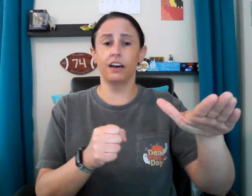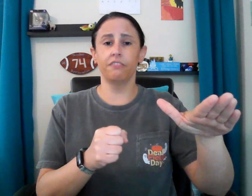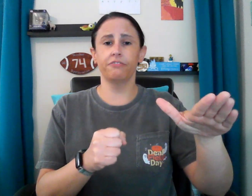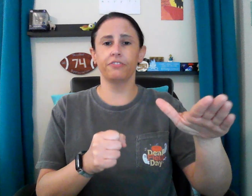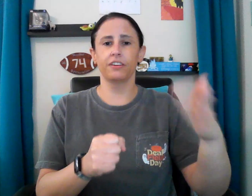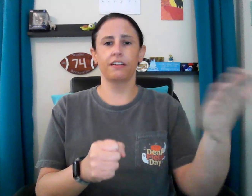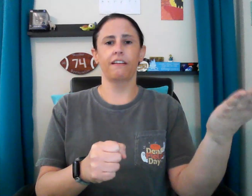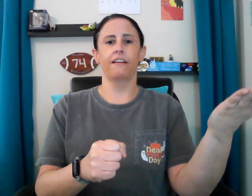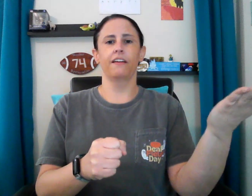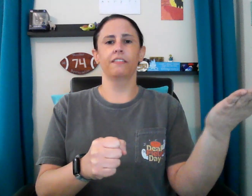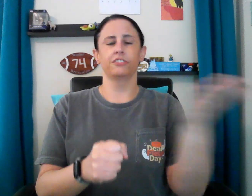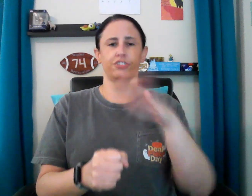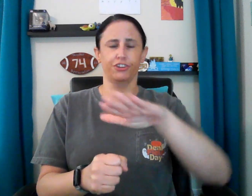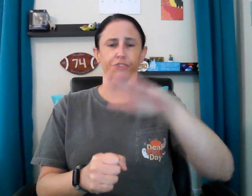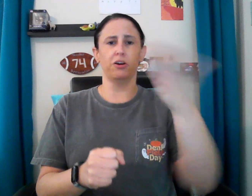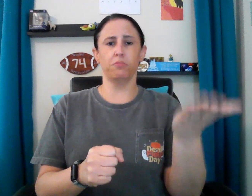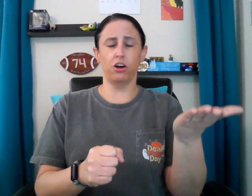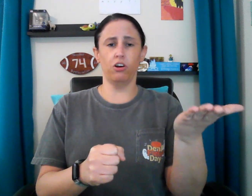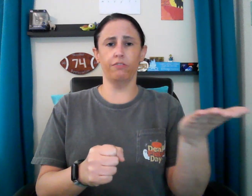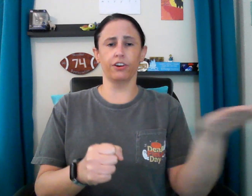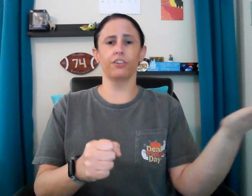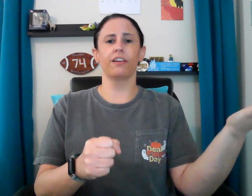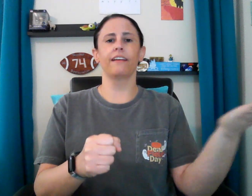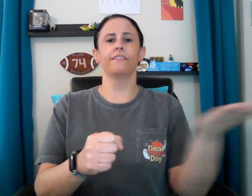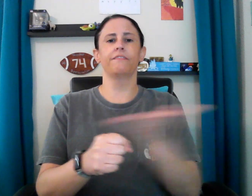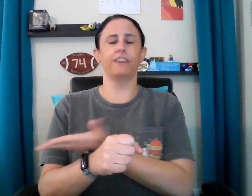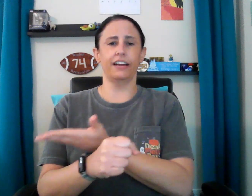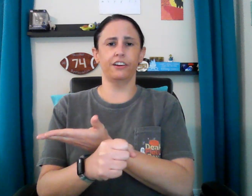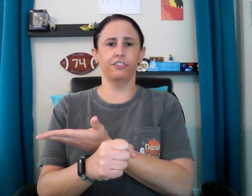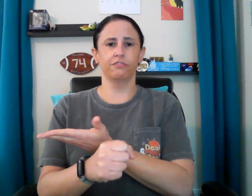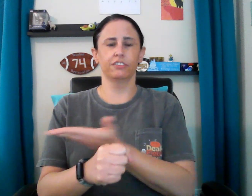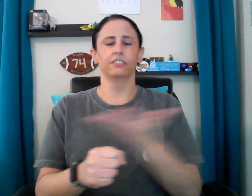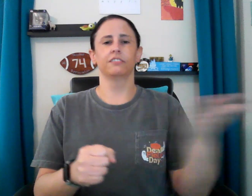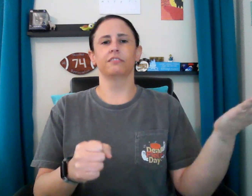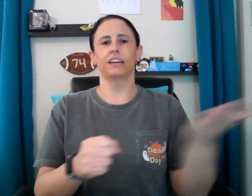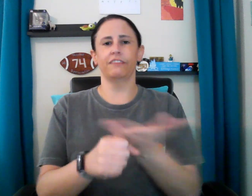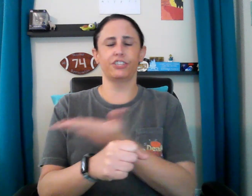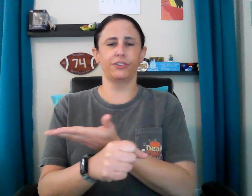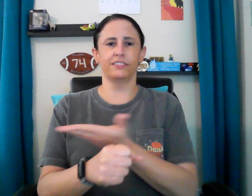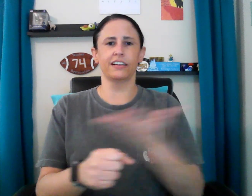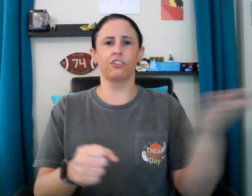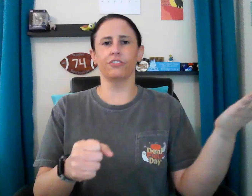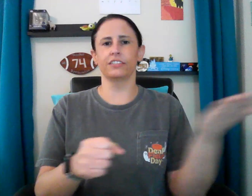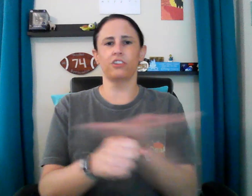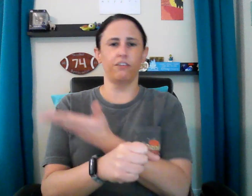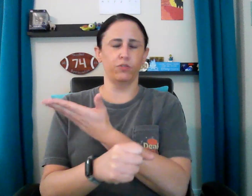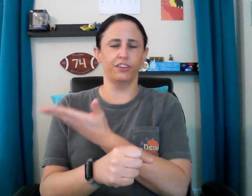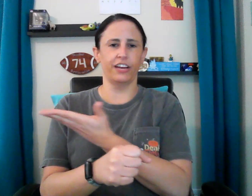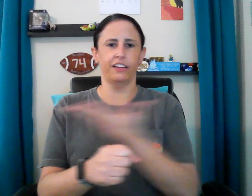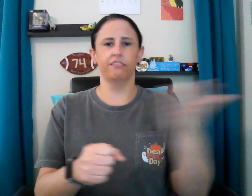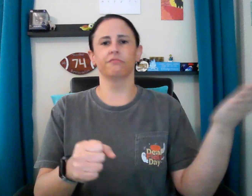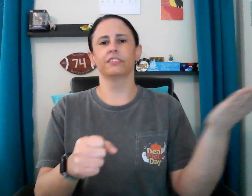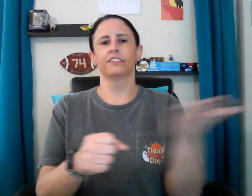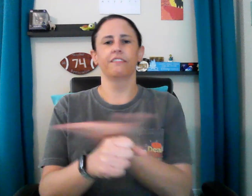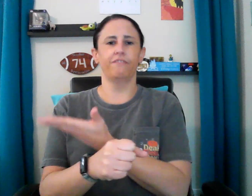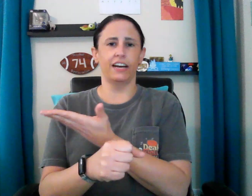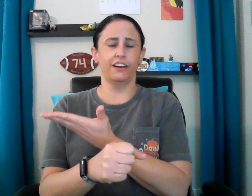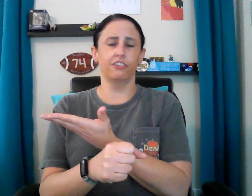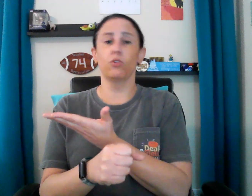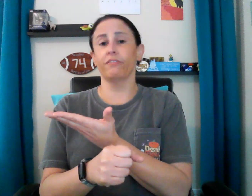enough, turn your palm over, fired. I have students that call this off with their head, fire, or